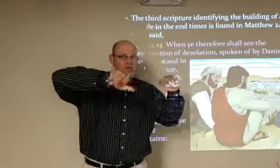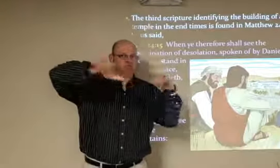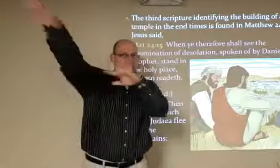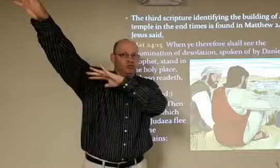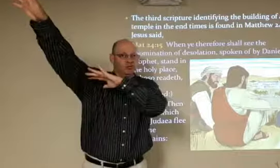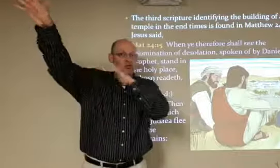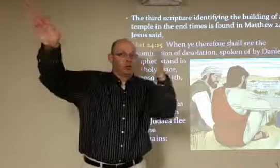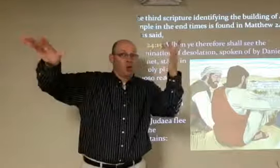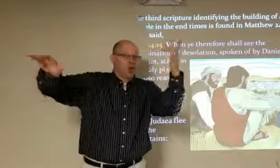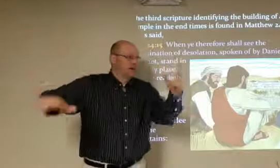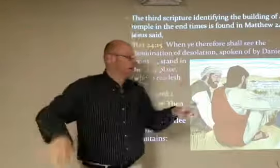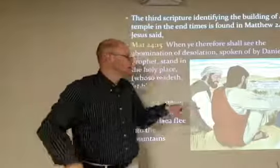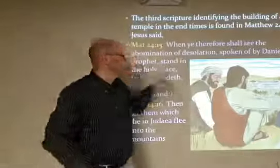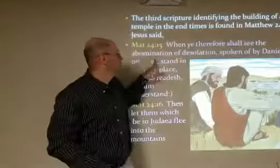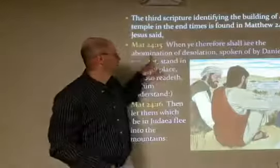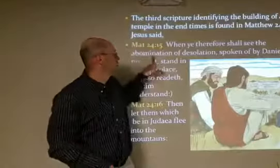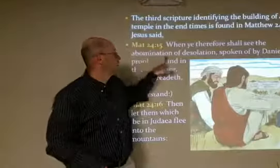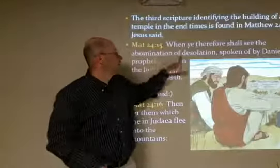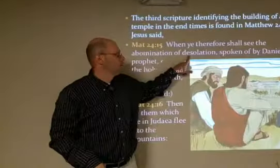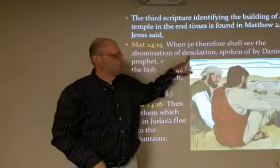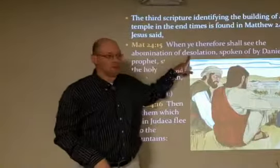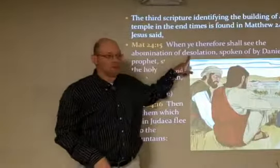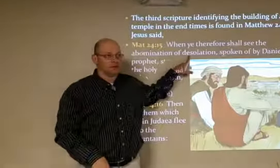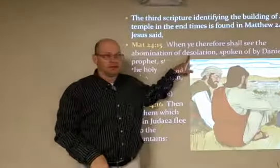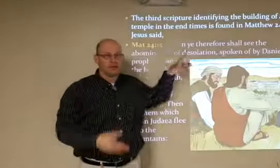Israel, to the mountains.